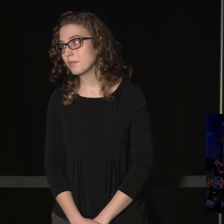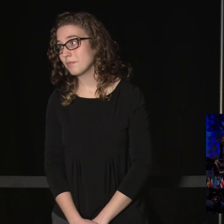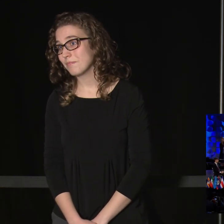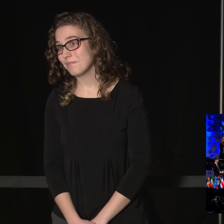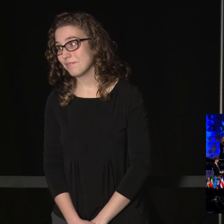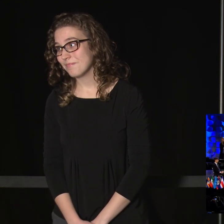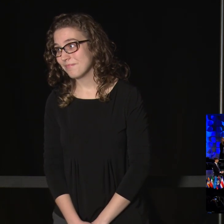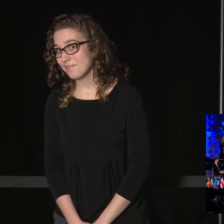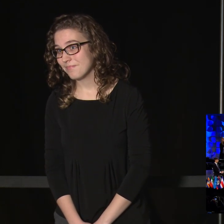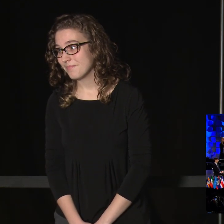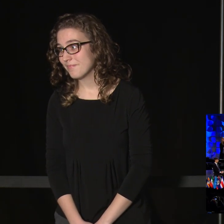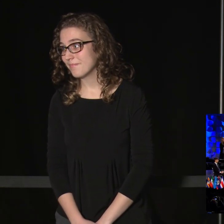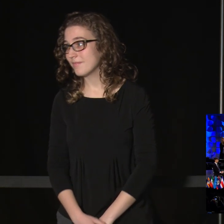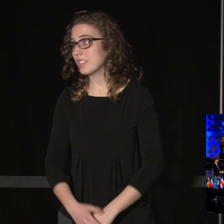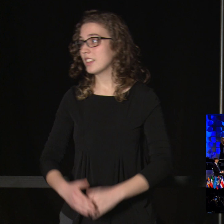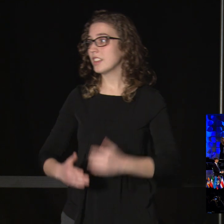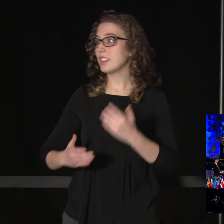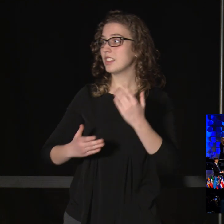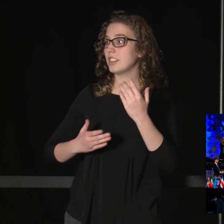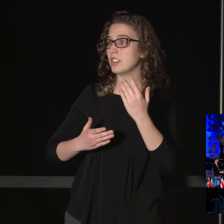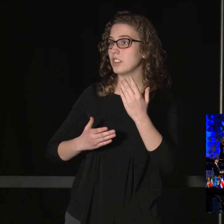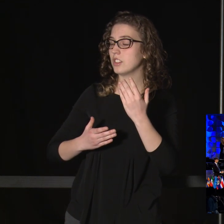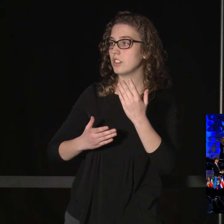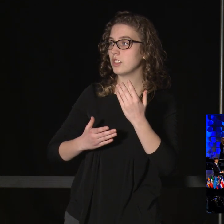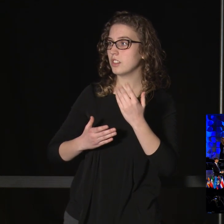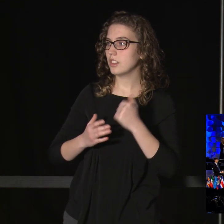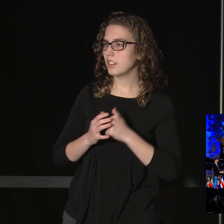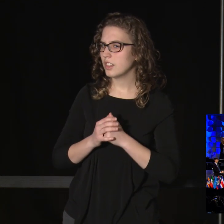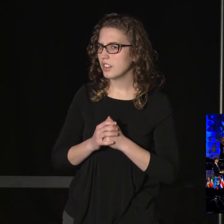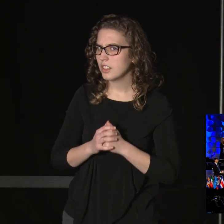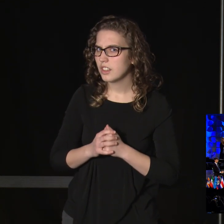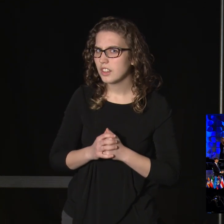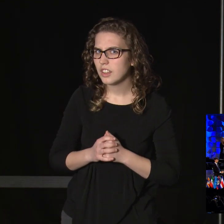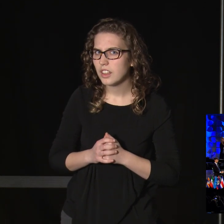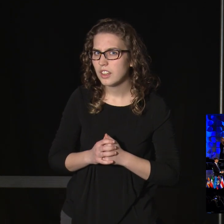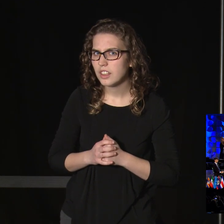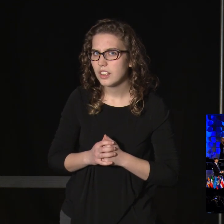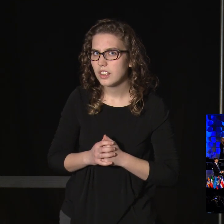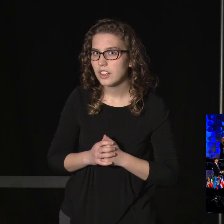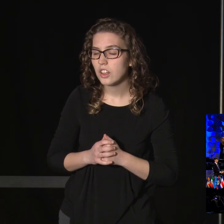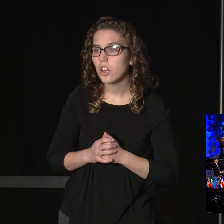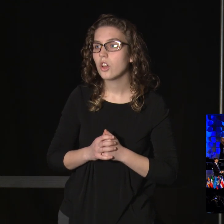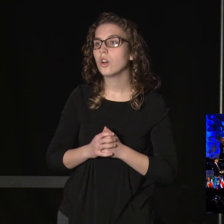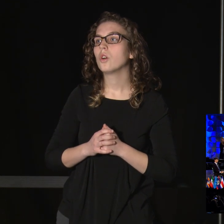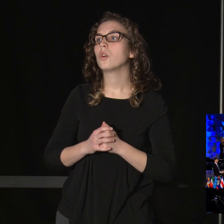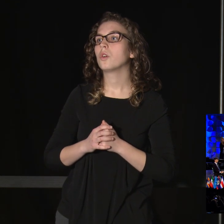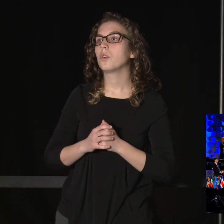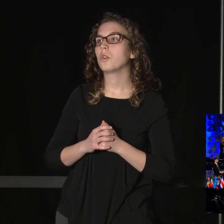Lord, when earthly things delight us.